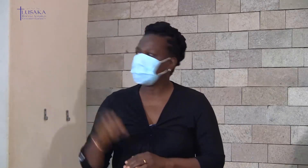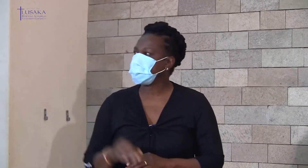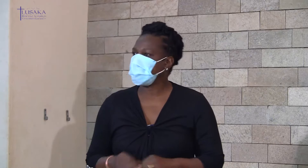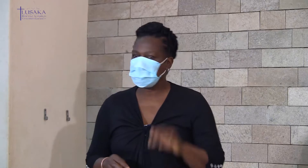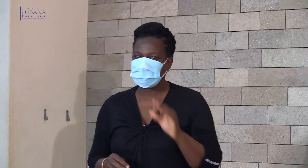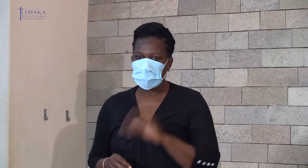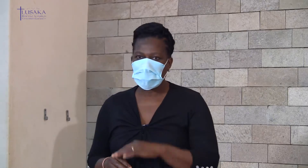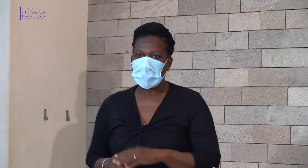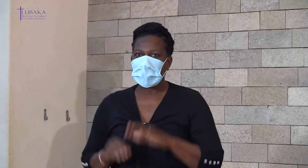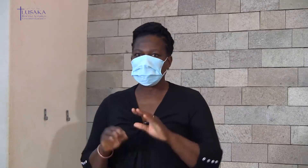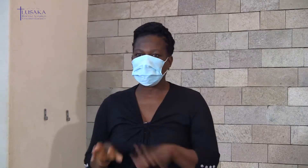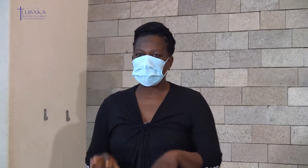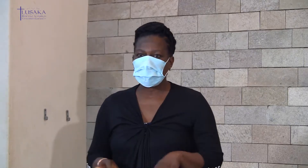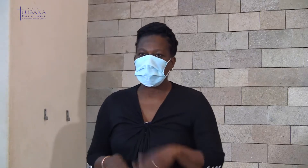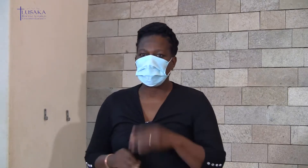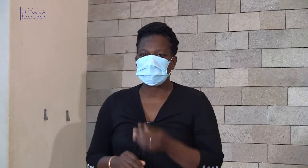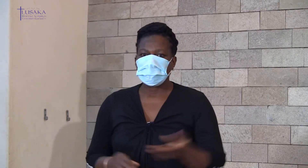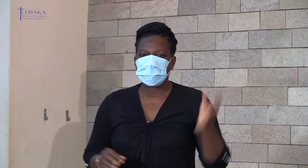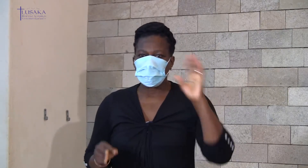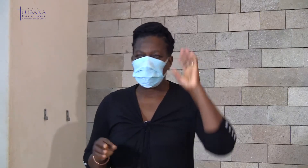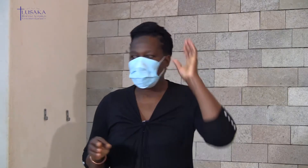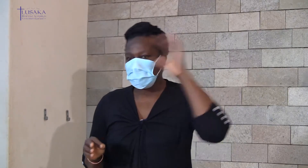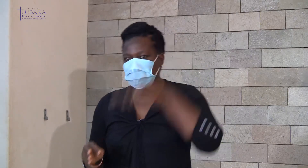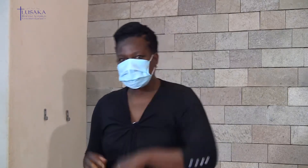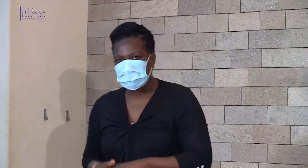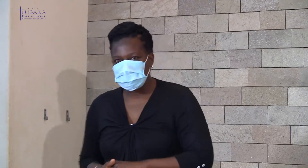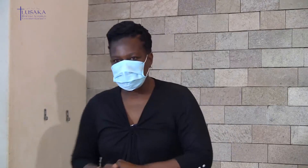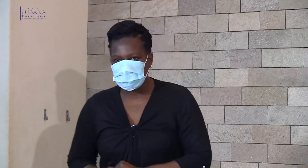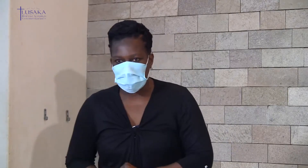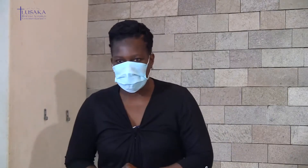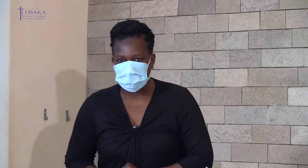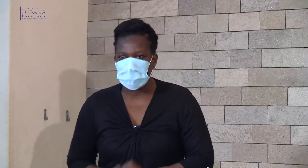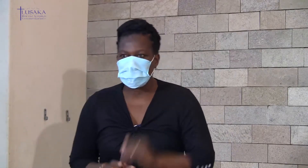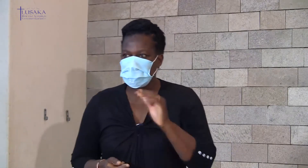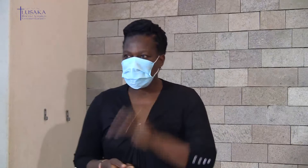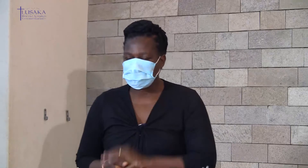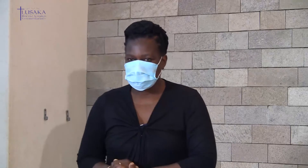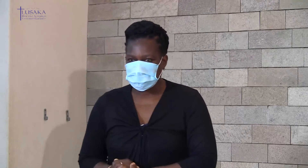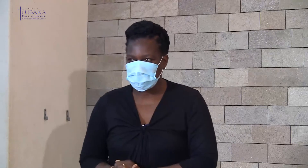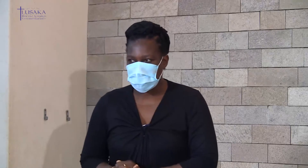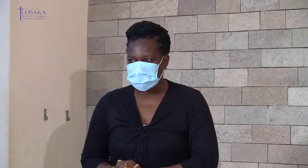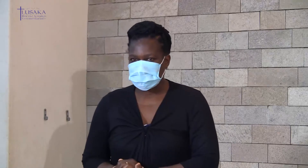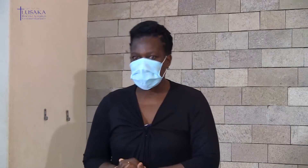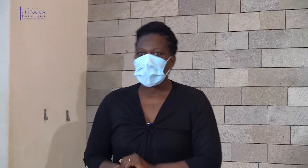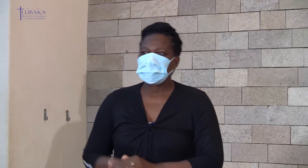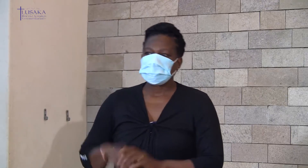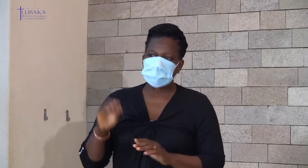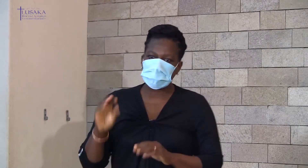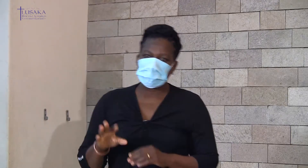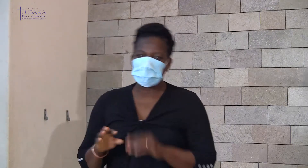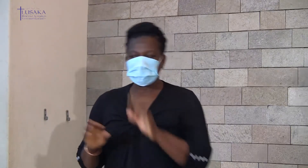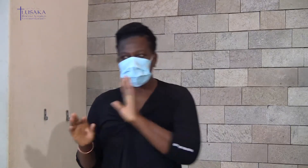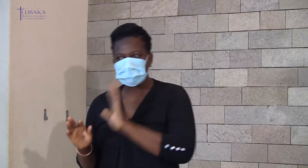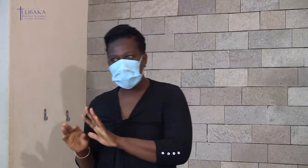how the angel came to her and told her that she will conceive this child, the Lord Jesus Christ. She